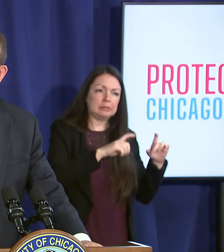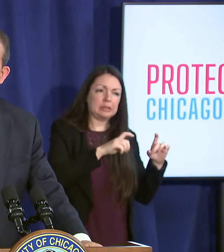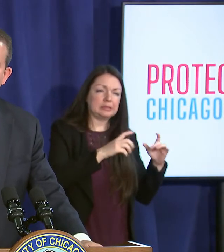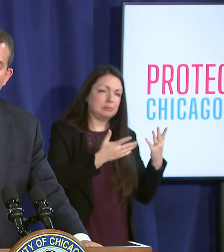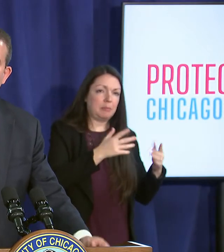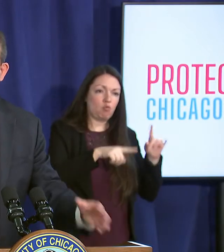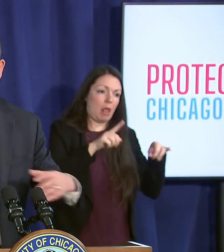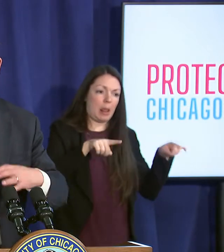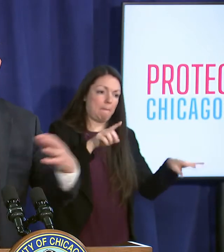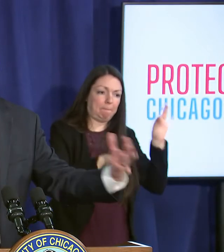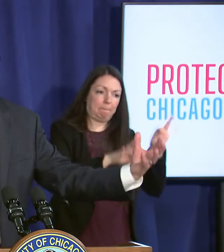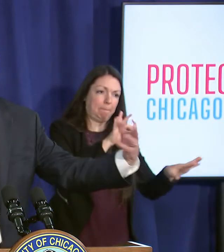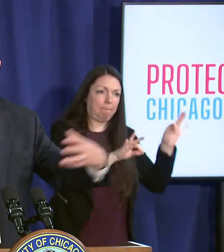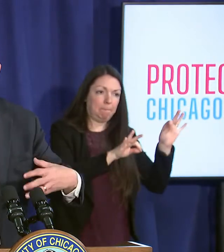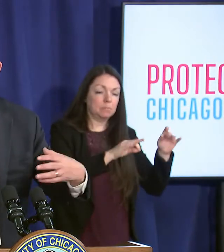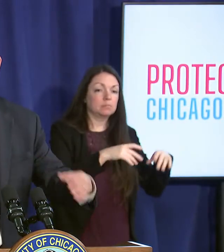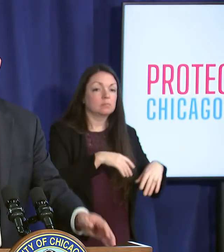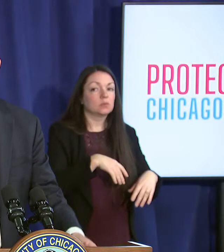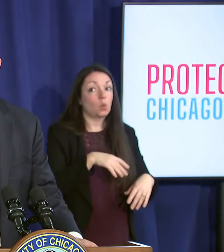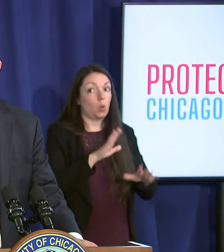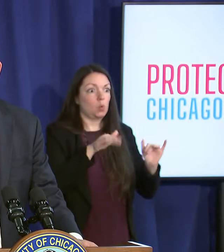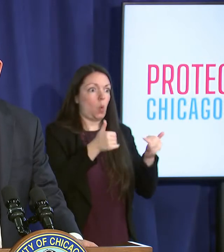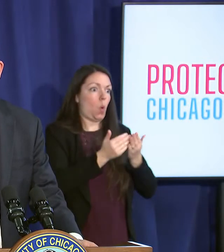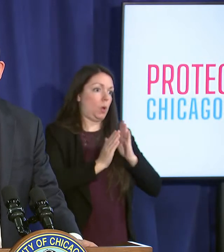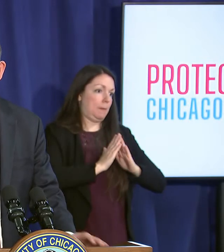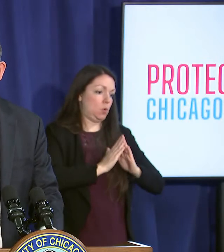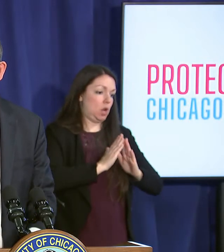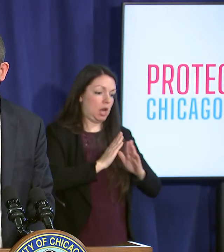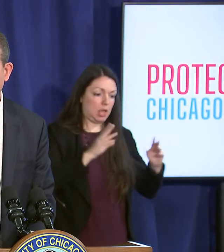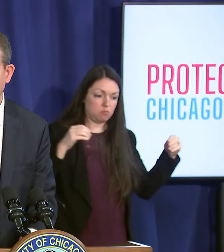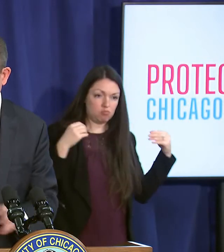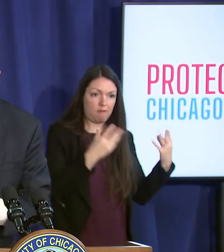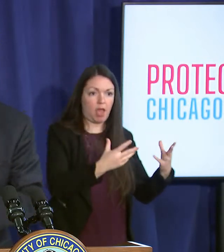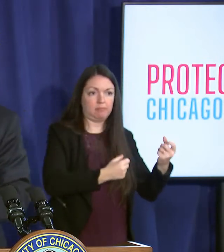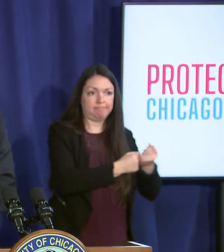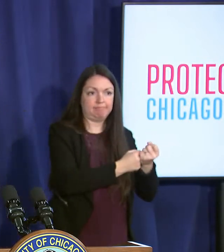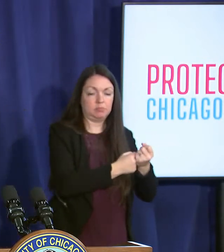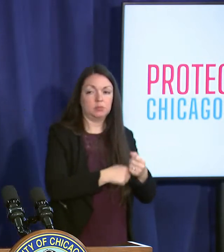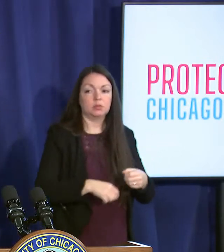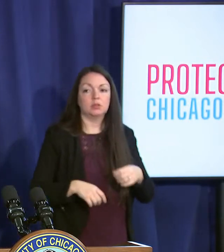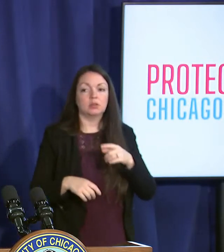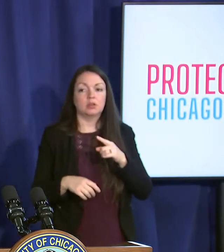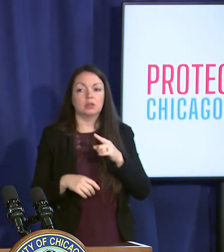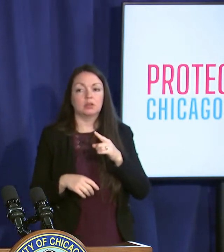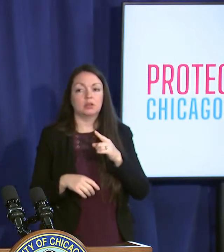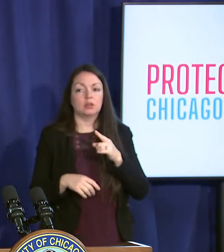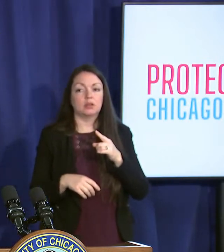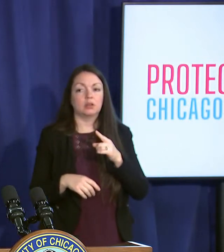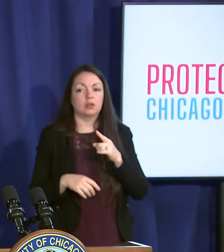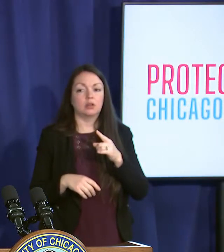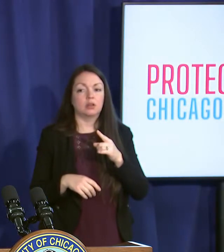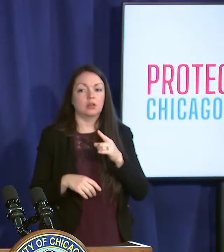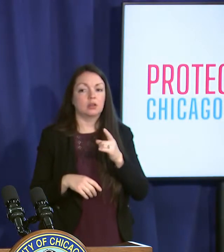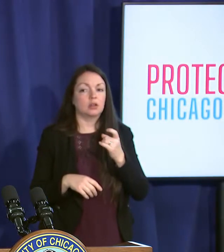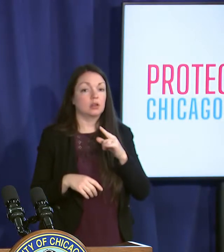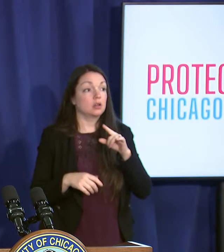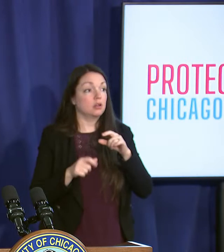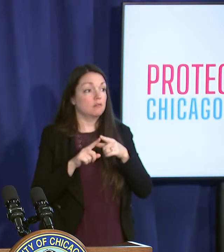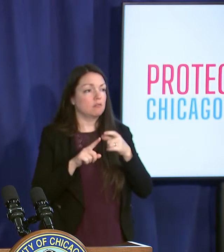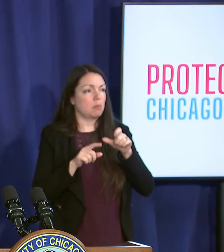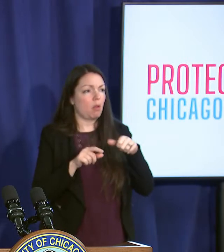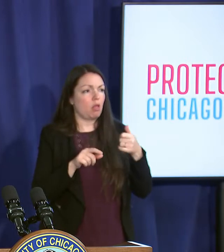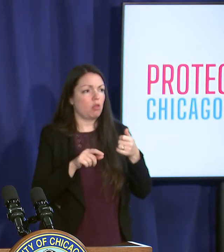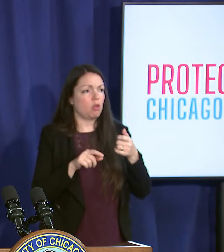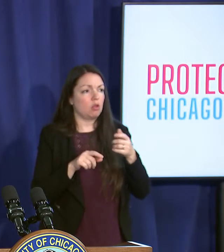random, or they really have the entire community really providing it for them. There's one Doctor, that I had from another